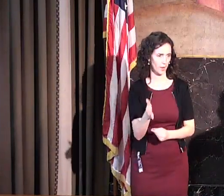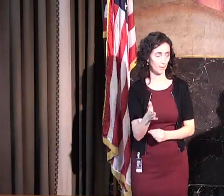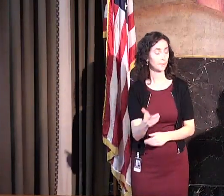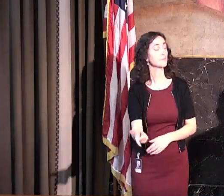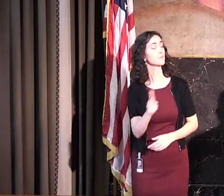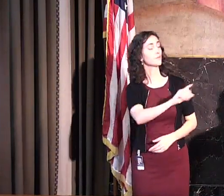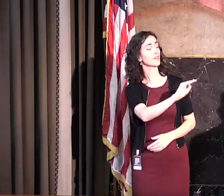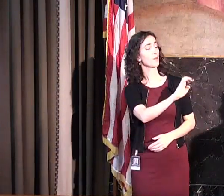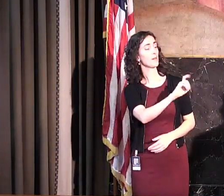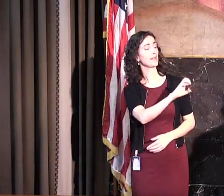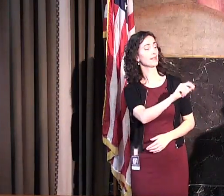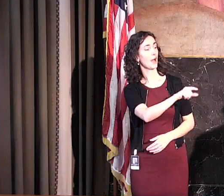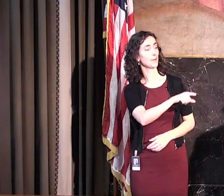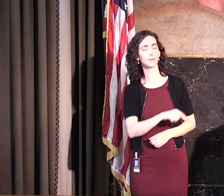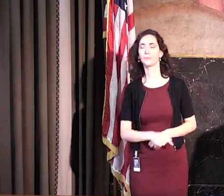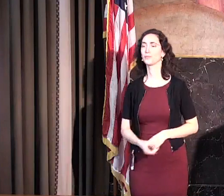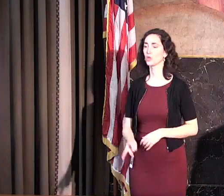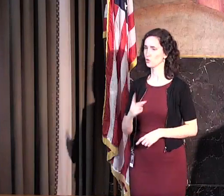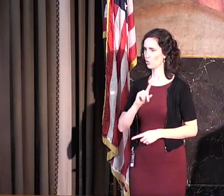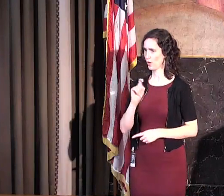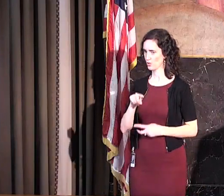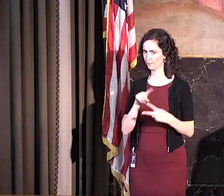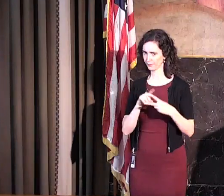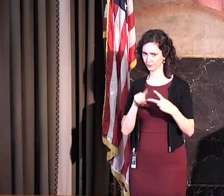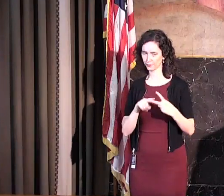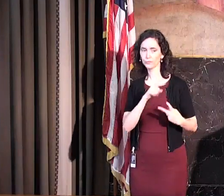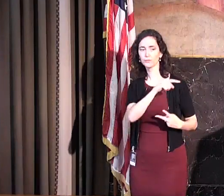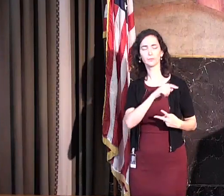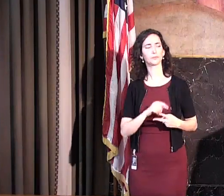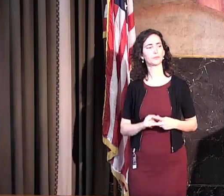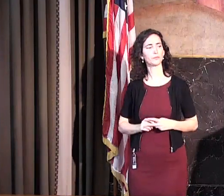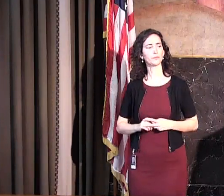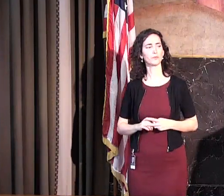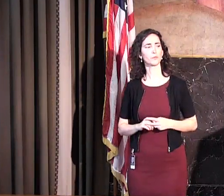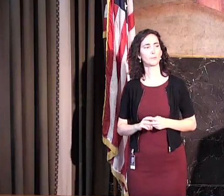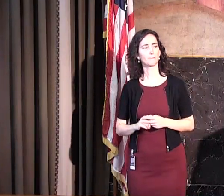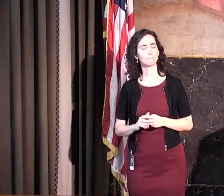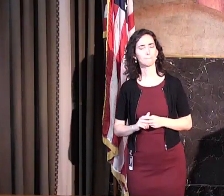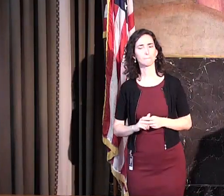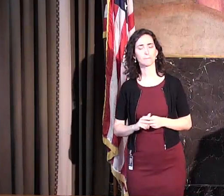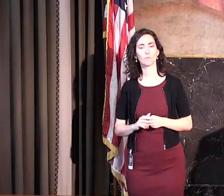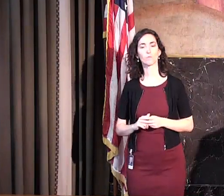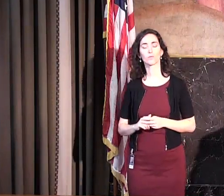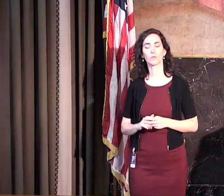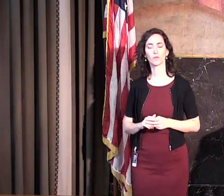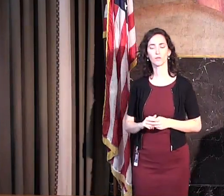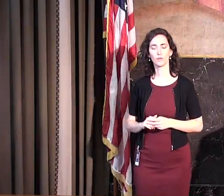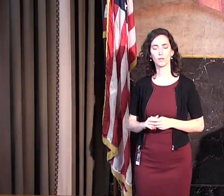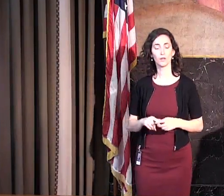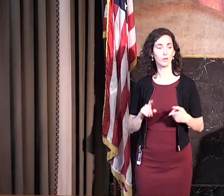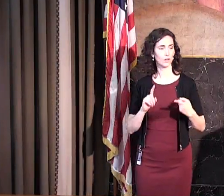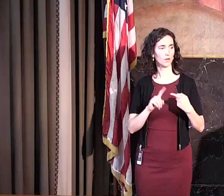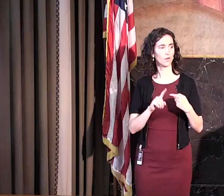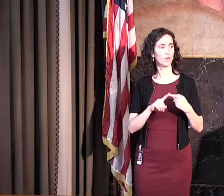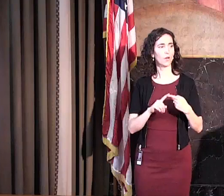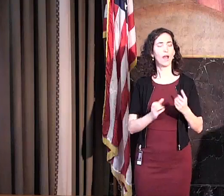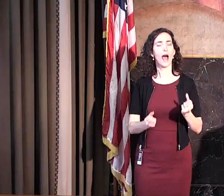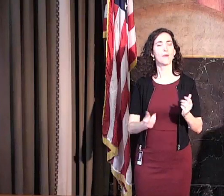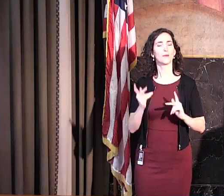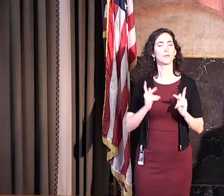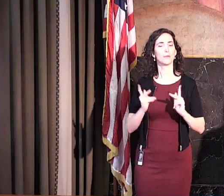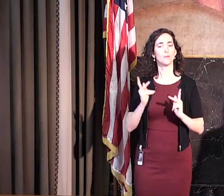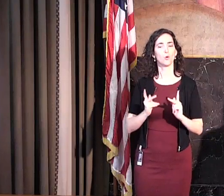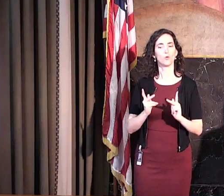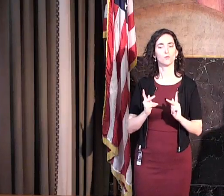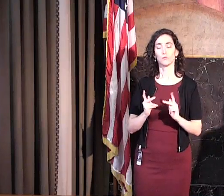Governor, two questions. One, could you talk about the numbers you've seen in terms of the lottery? It doesn't seem to have